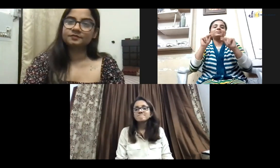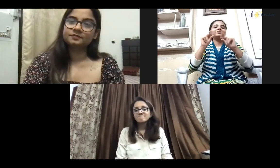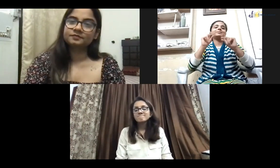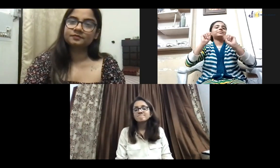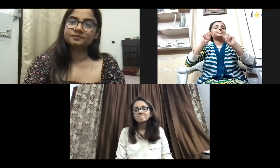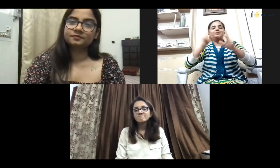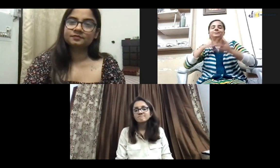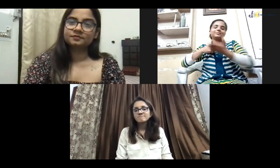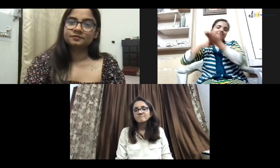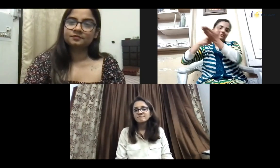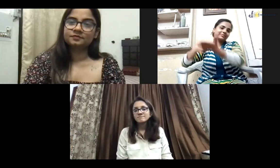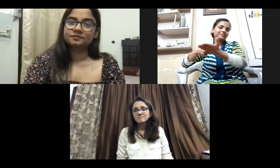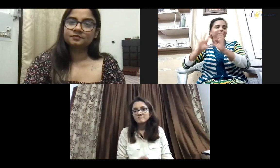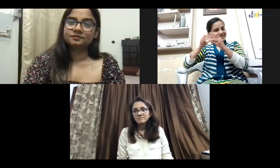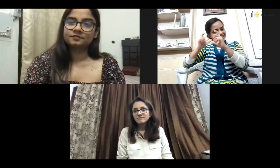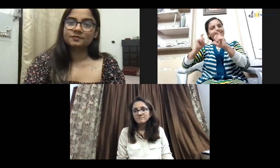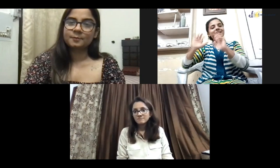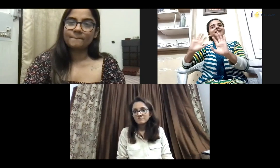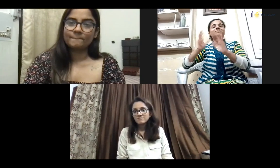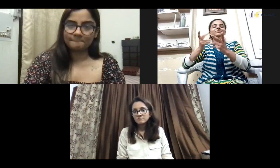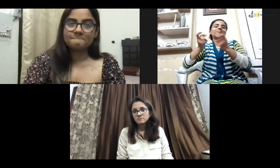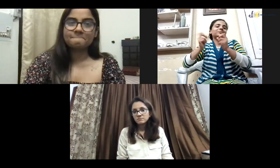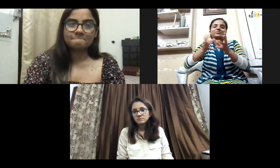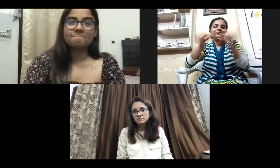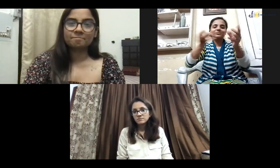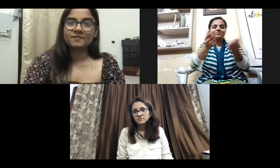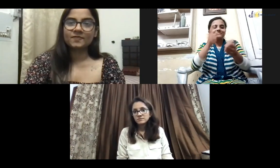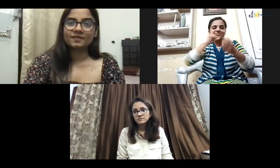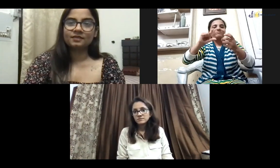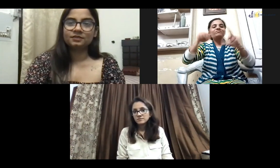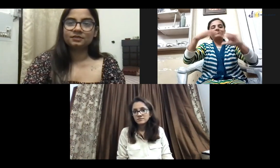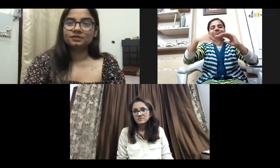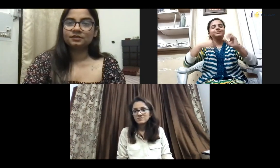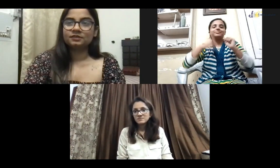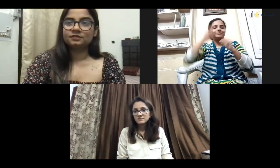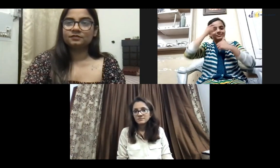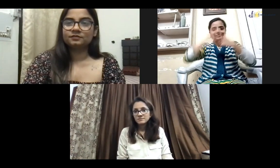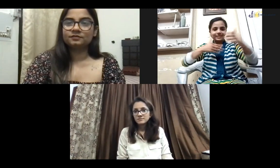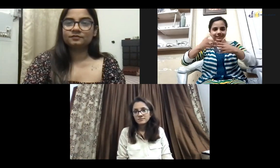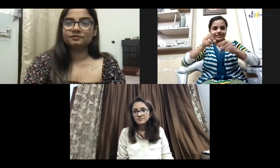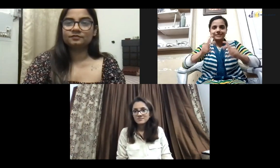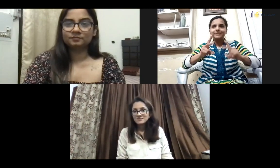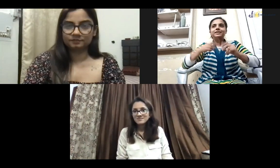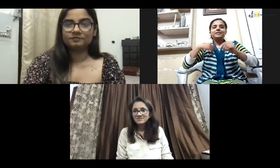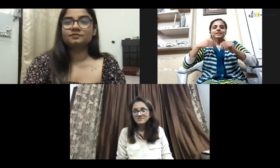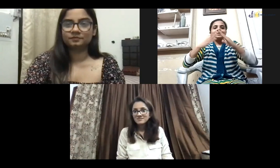family were not allowing me to go outside, and I respected them, respected their decisions.